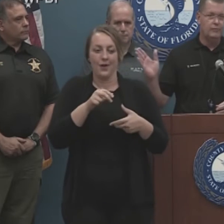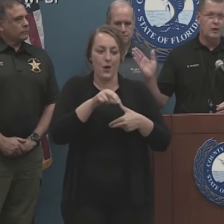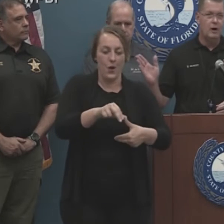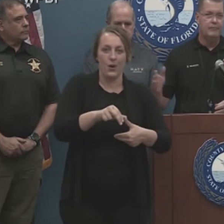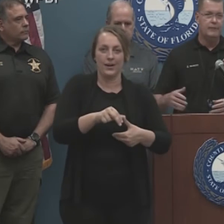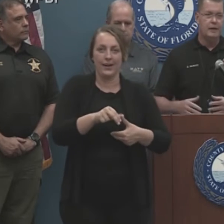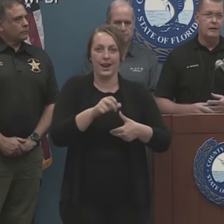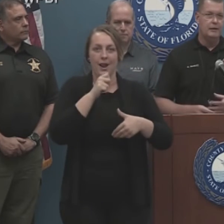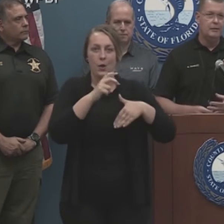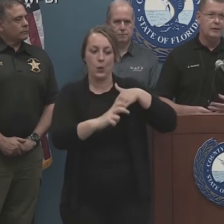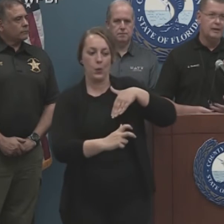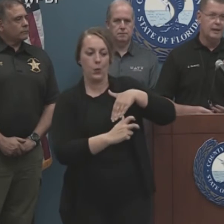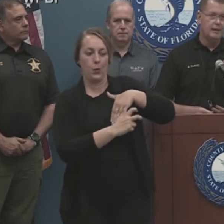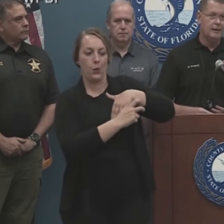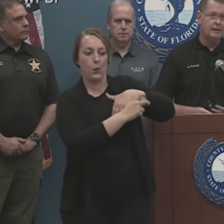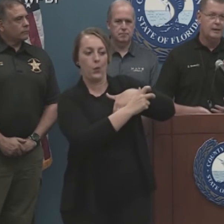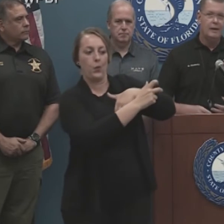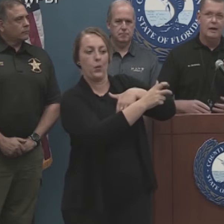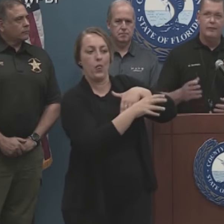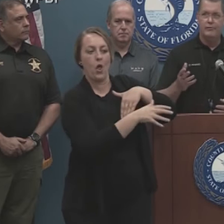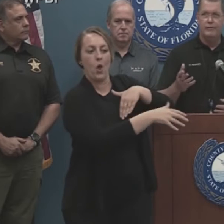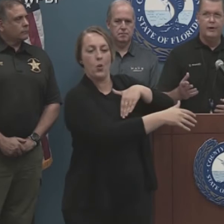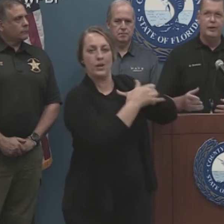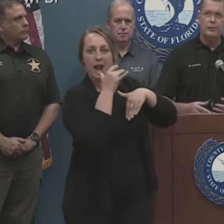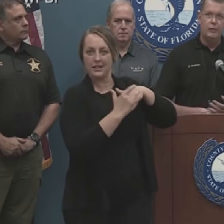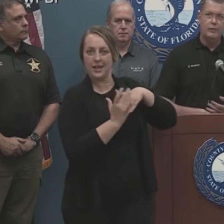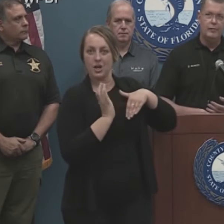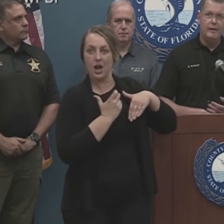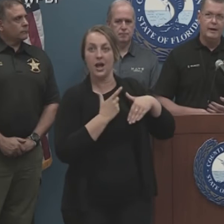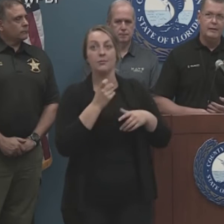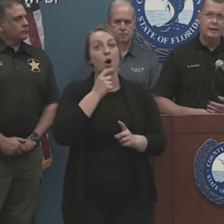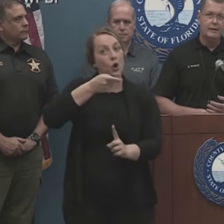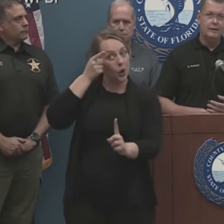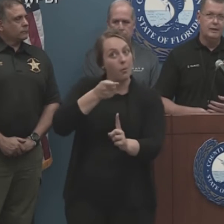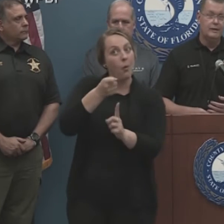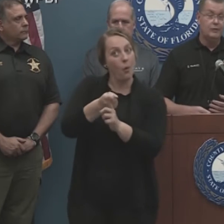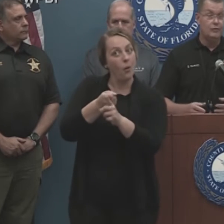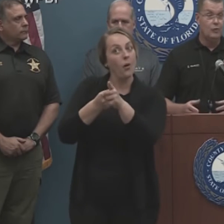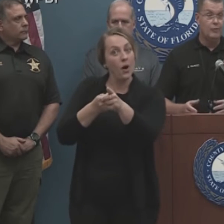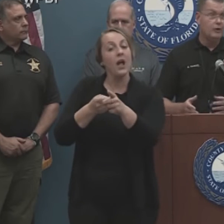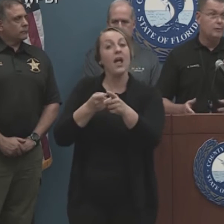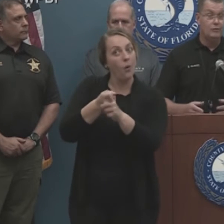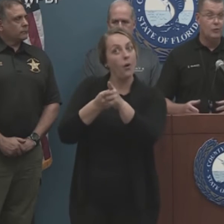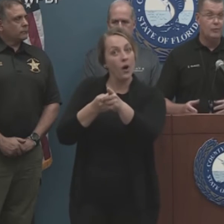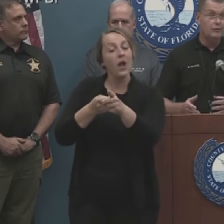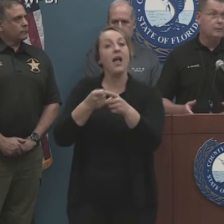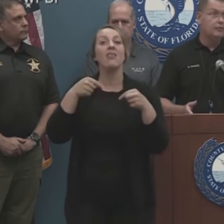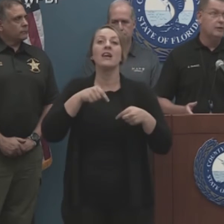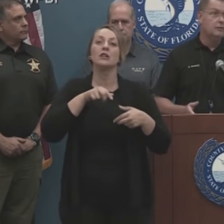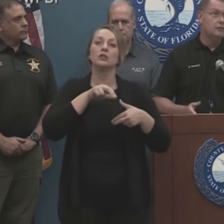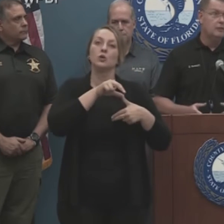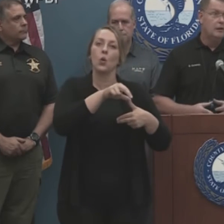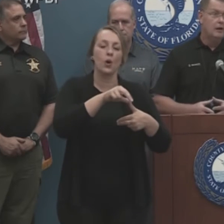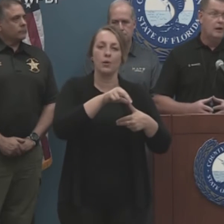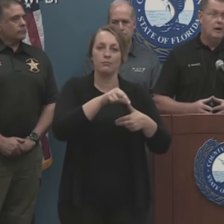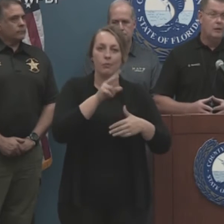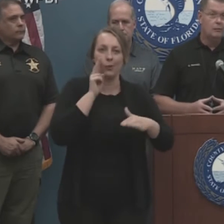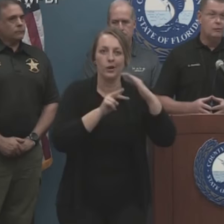is drifting off into the Atlantic. Very good point to make that this storm is